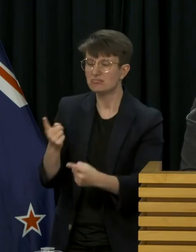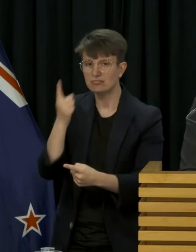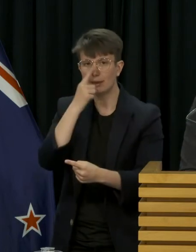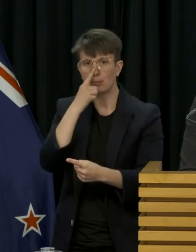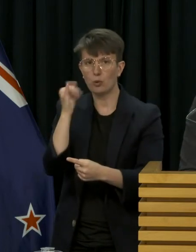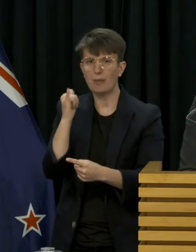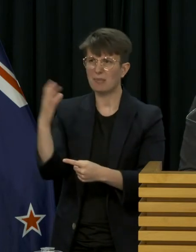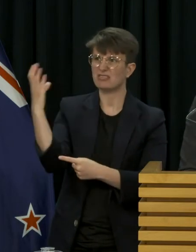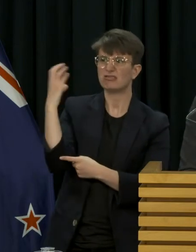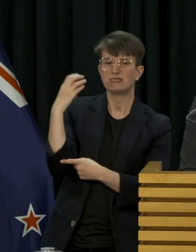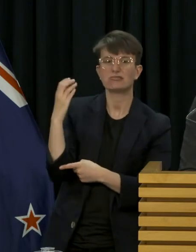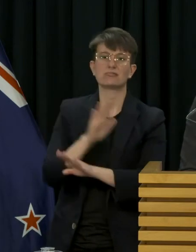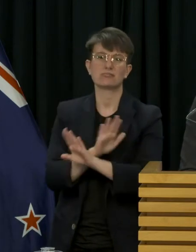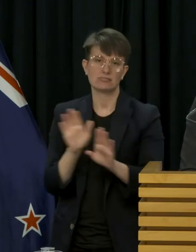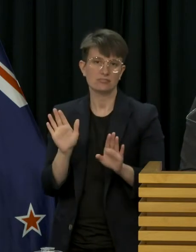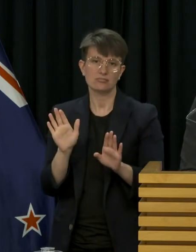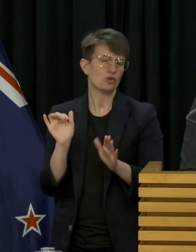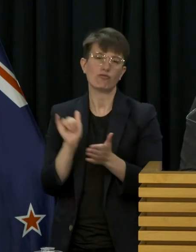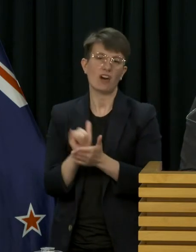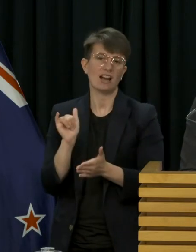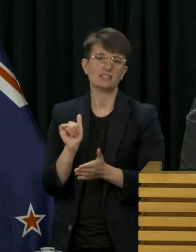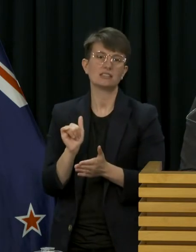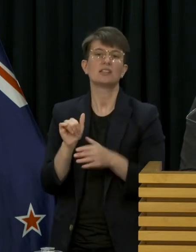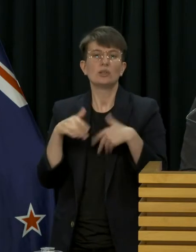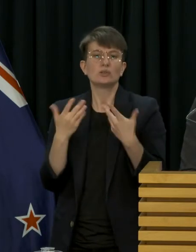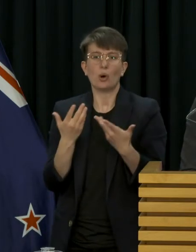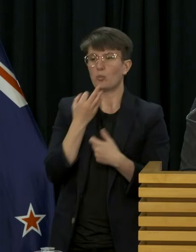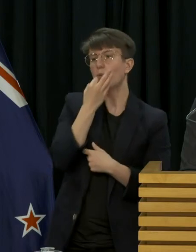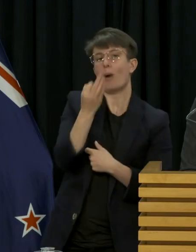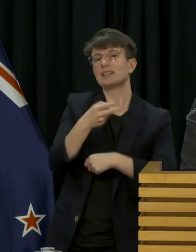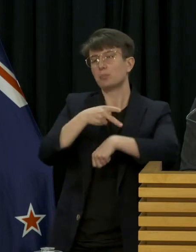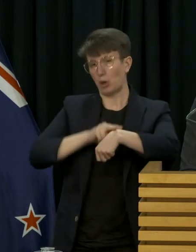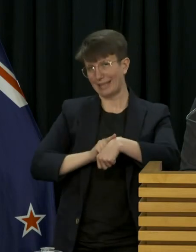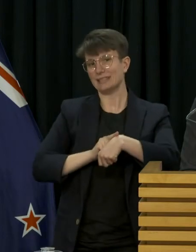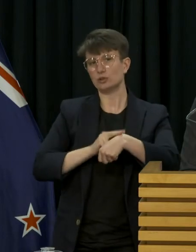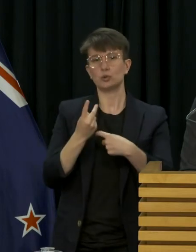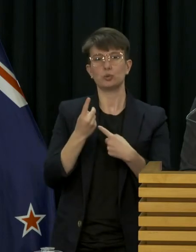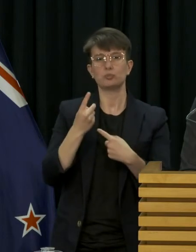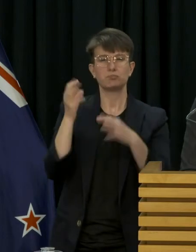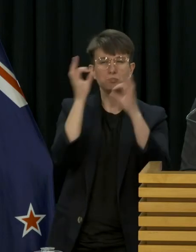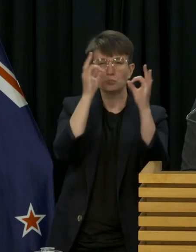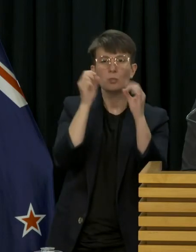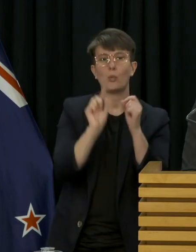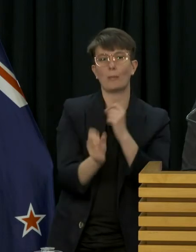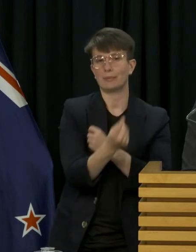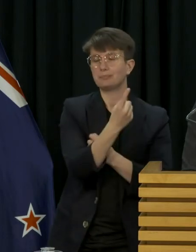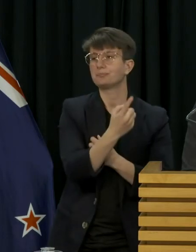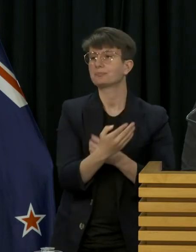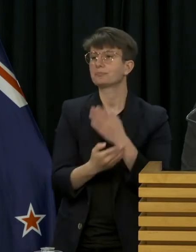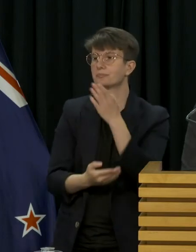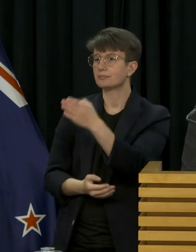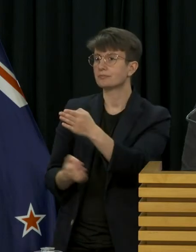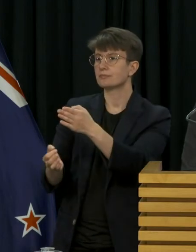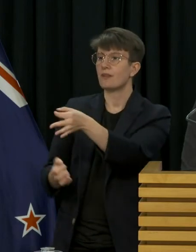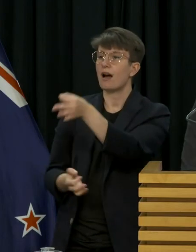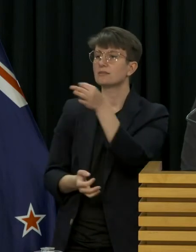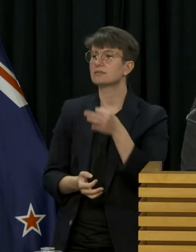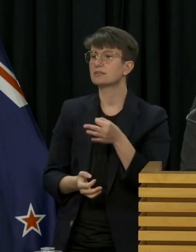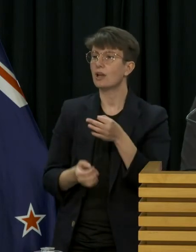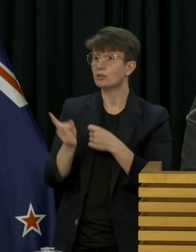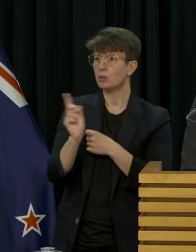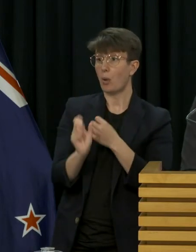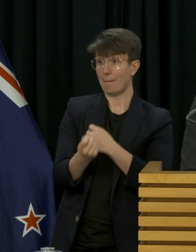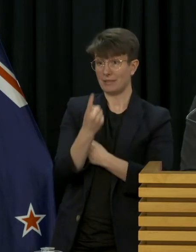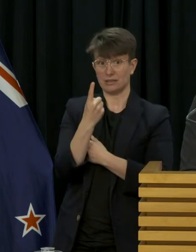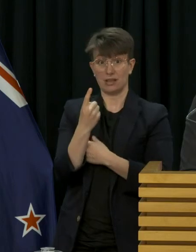That's not the right thing to do, so we'll continue to have law enforcement play that role. Will you be asking them to do something like, if somebody gets onto a bus without a mask, for them to radio